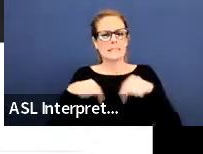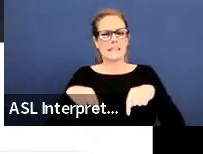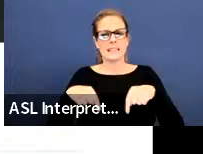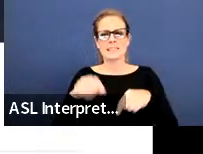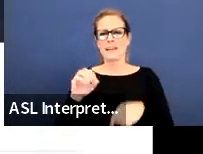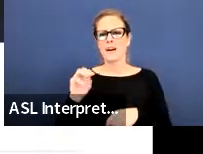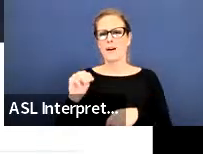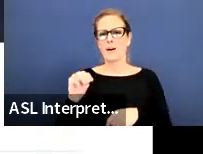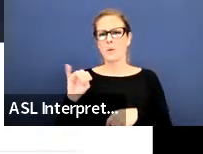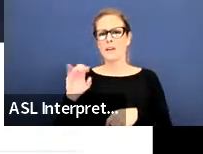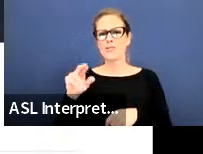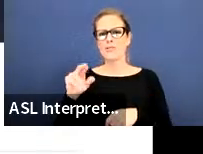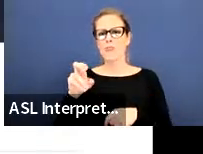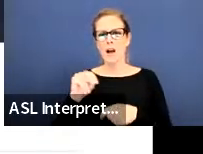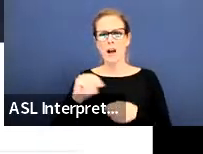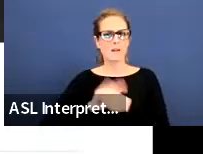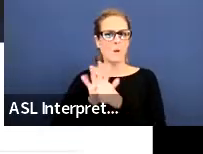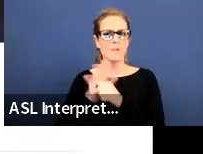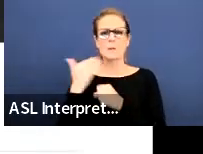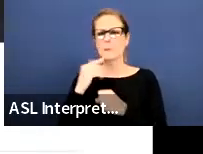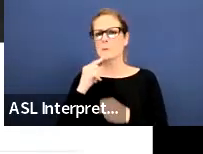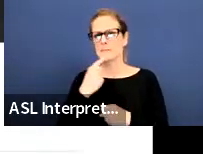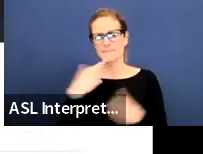in perspective. Next slide, please.